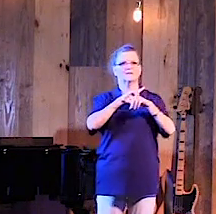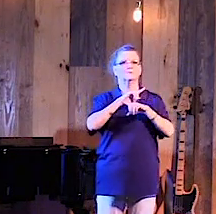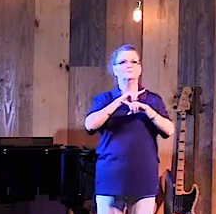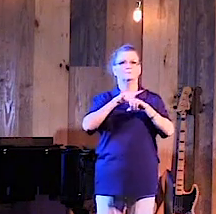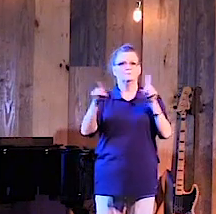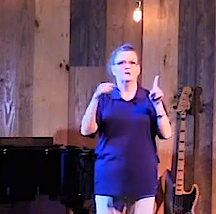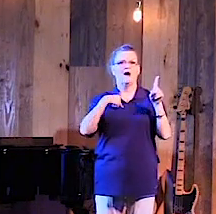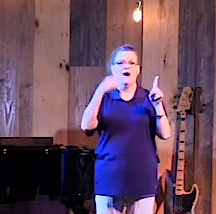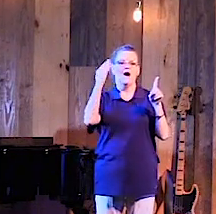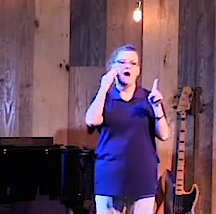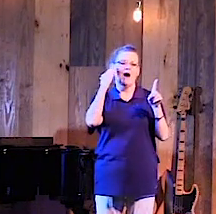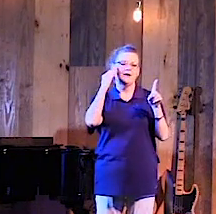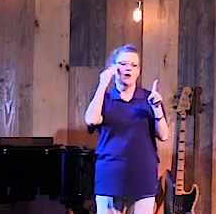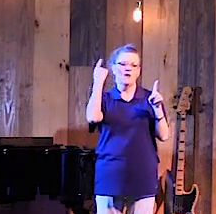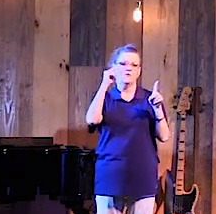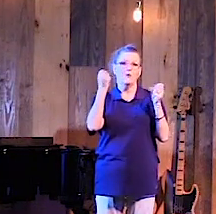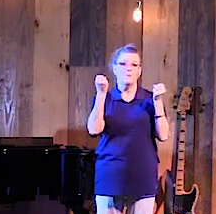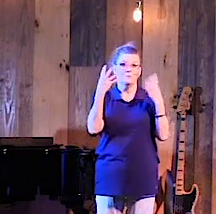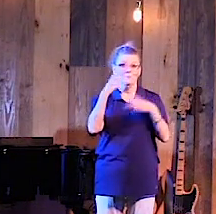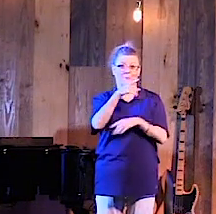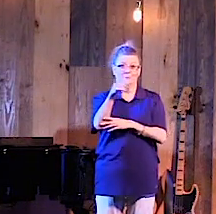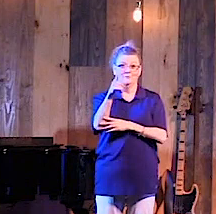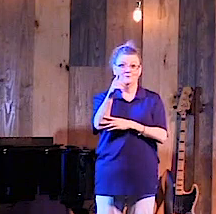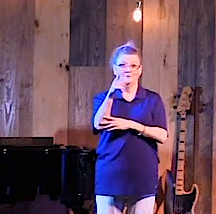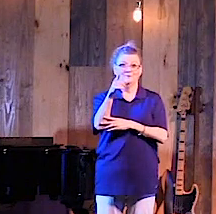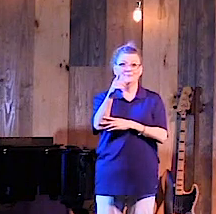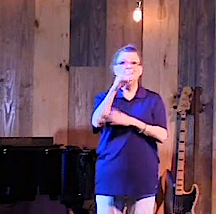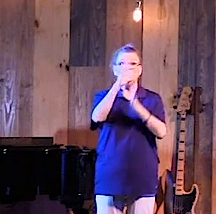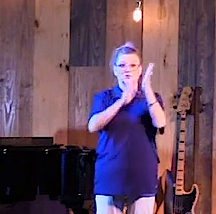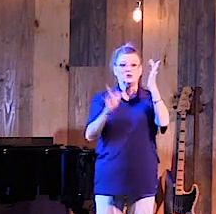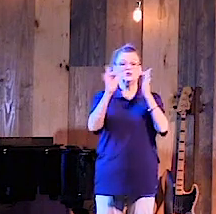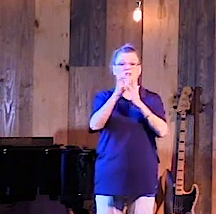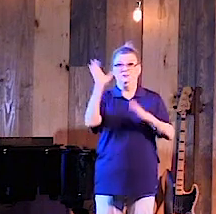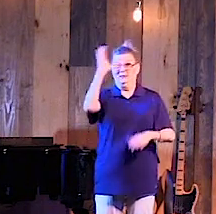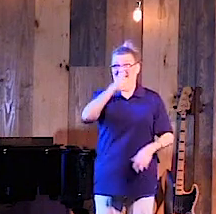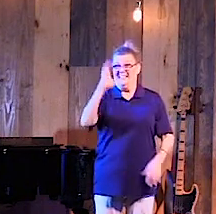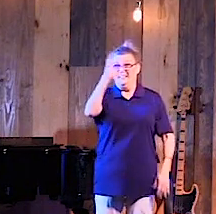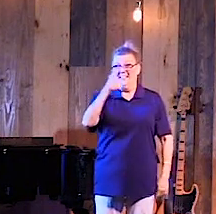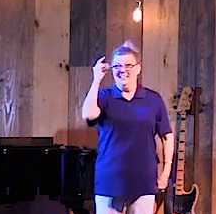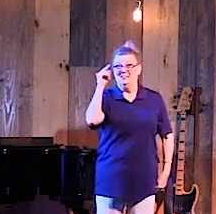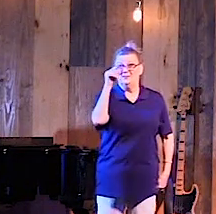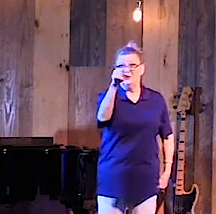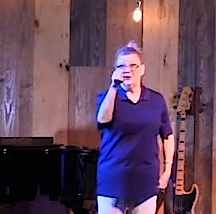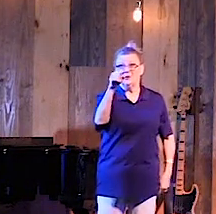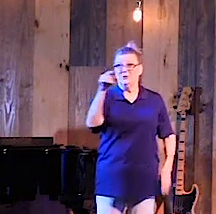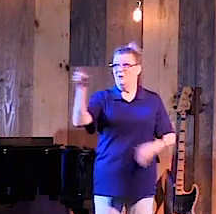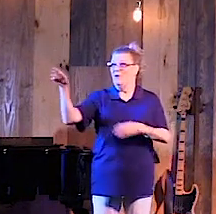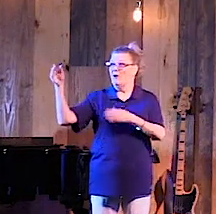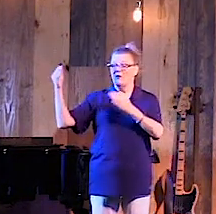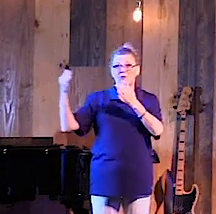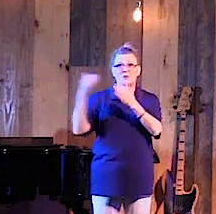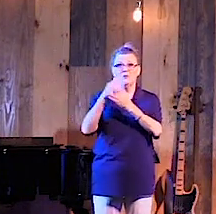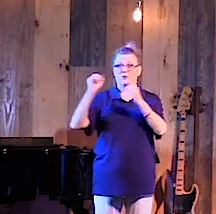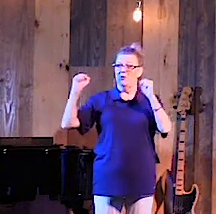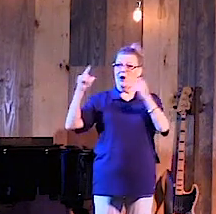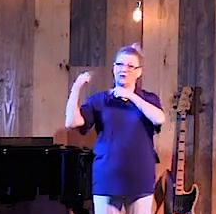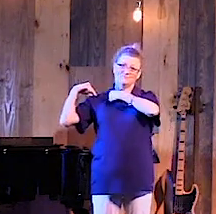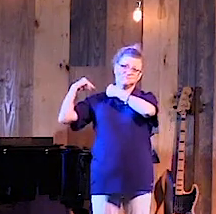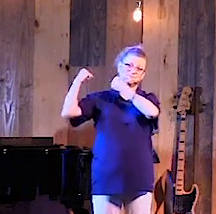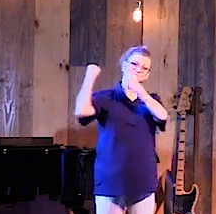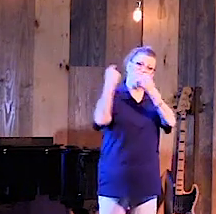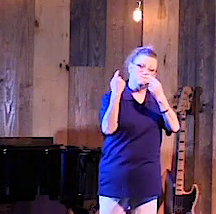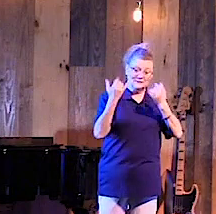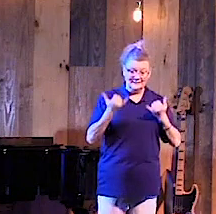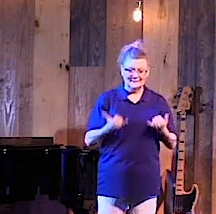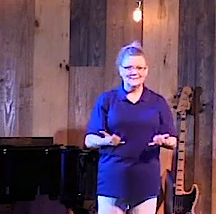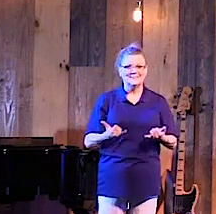of you listening this morning, Jesus has been seeking you and pursuing you through the events that have led up to this very weekend. Listen, it